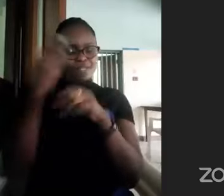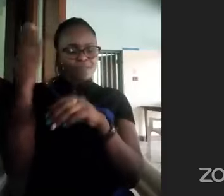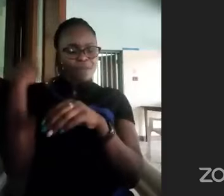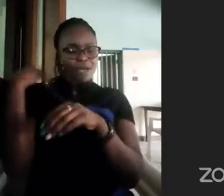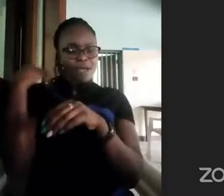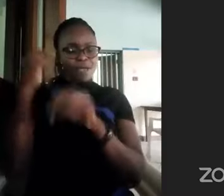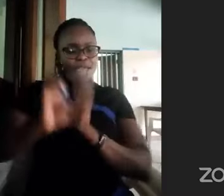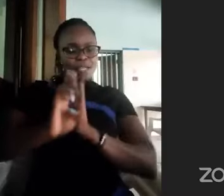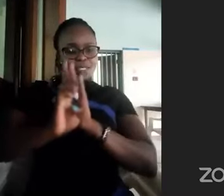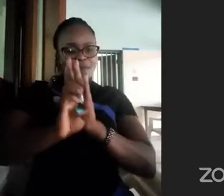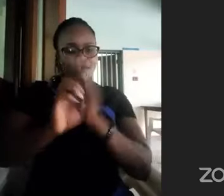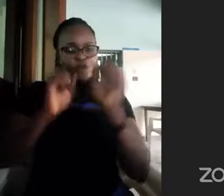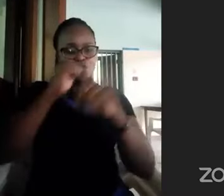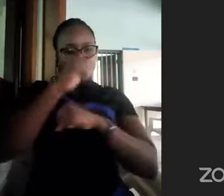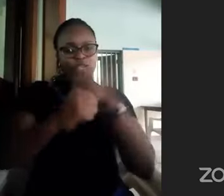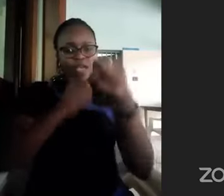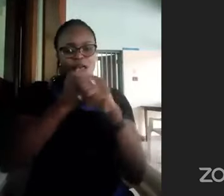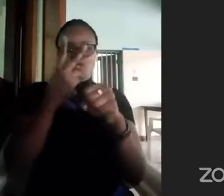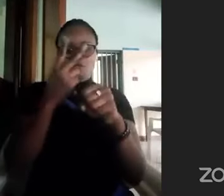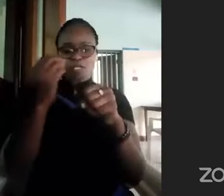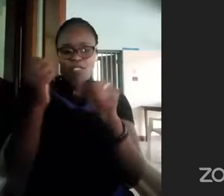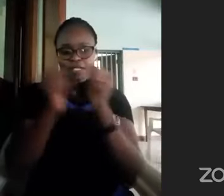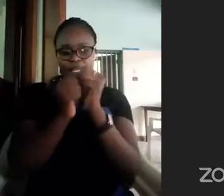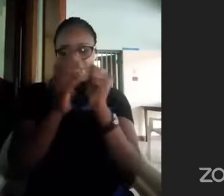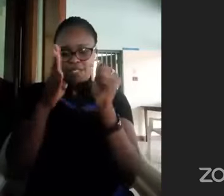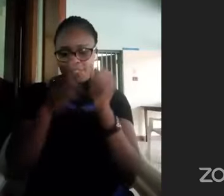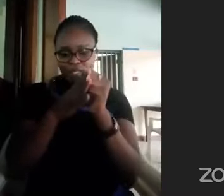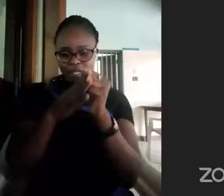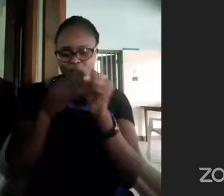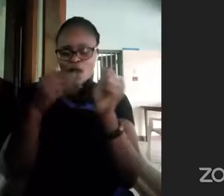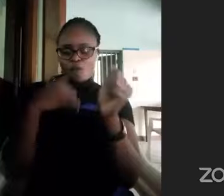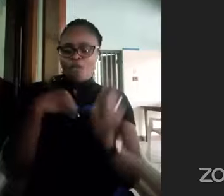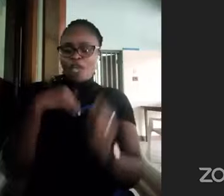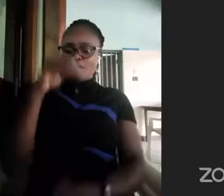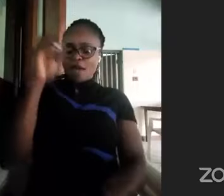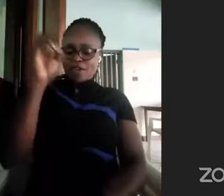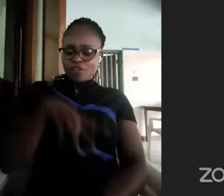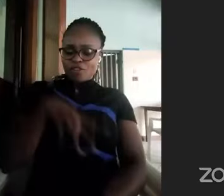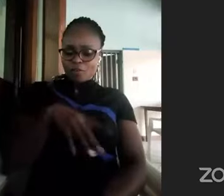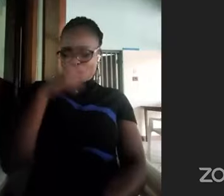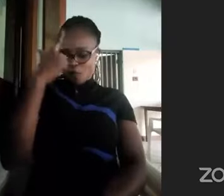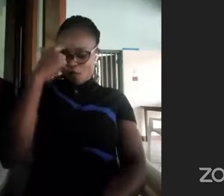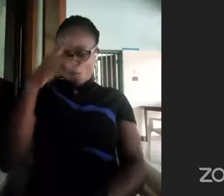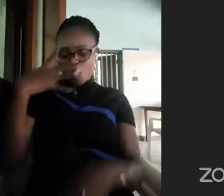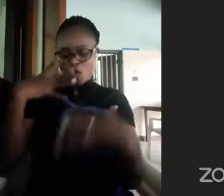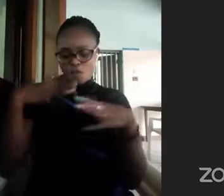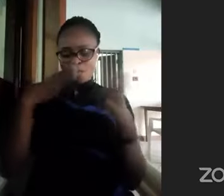a significant drop in the population for persons with disabilities, or let me say the ratio of persons with